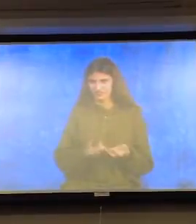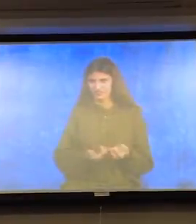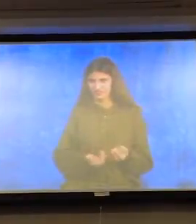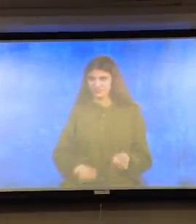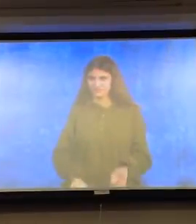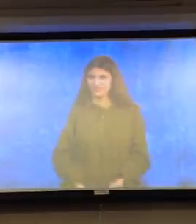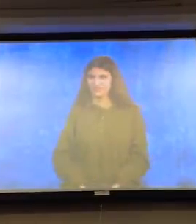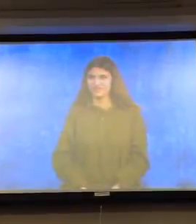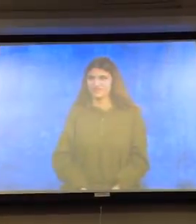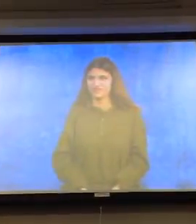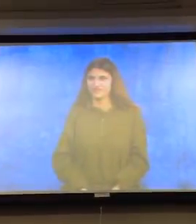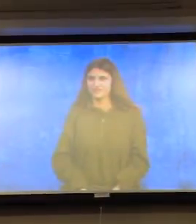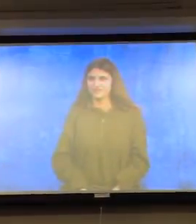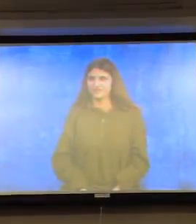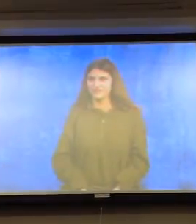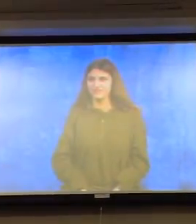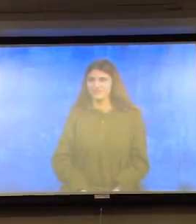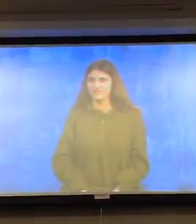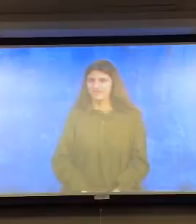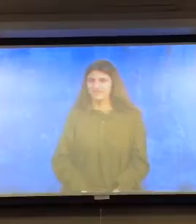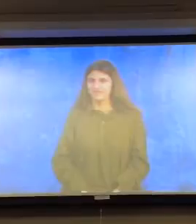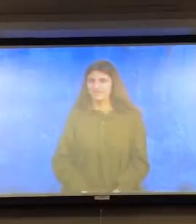And I don't do that often.